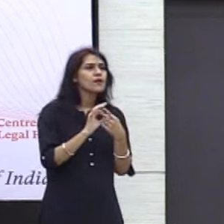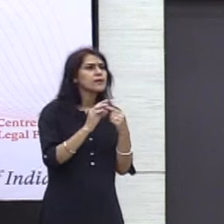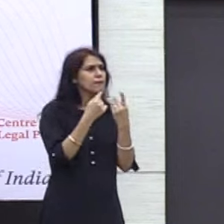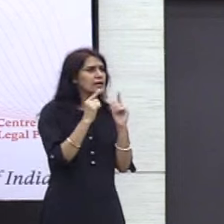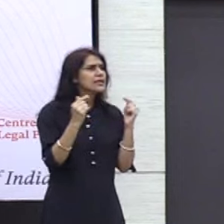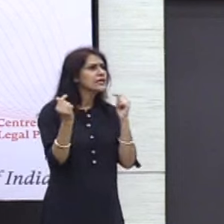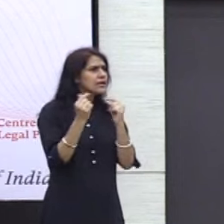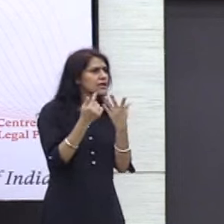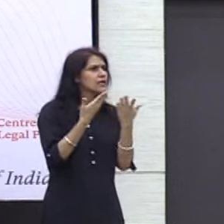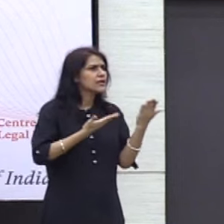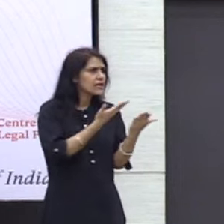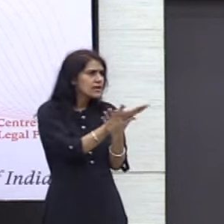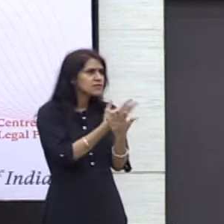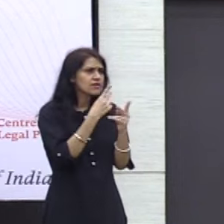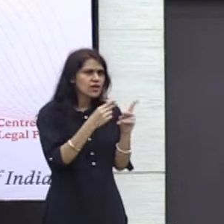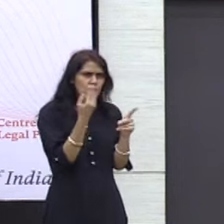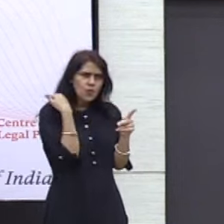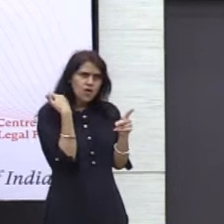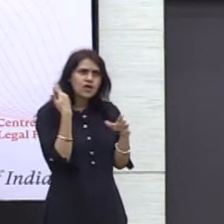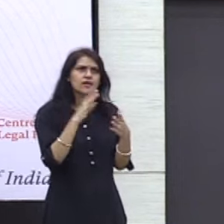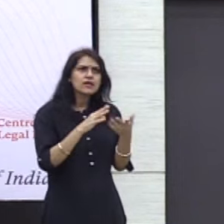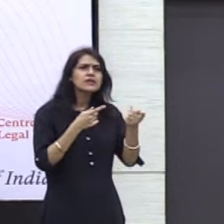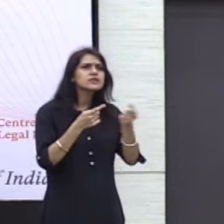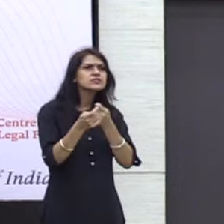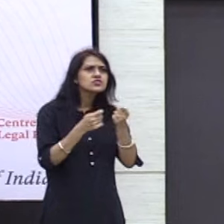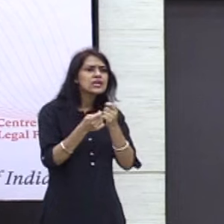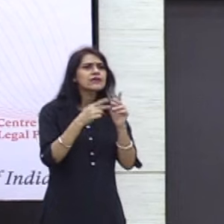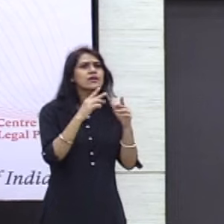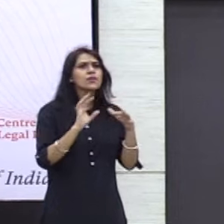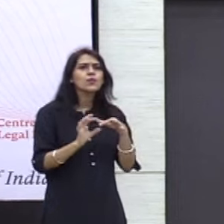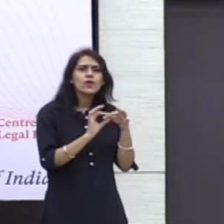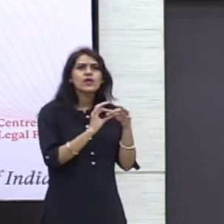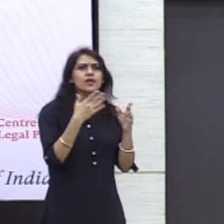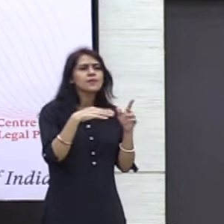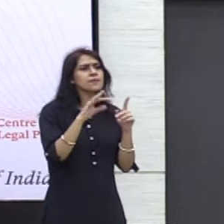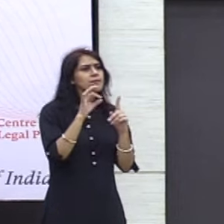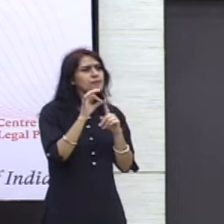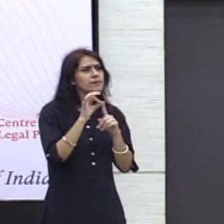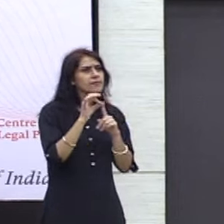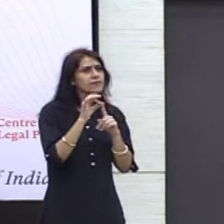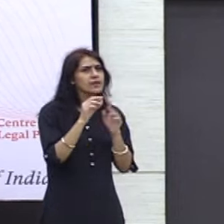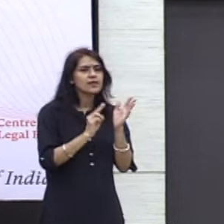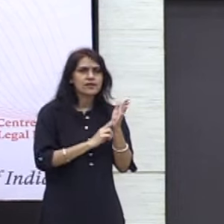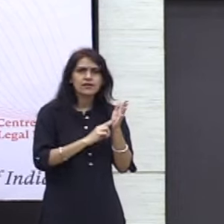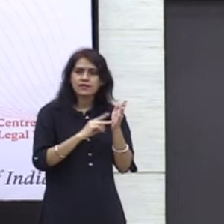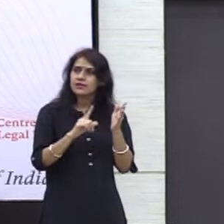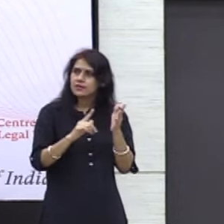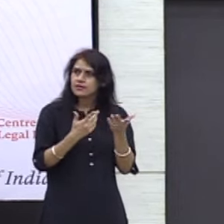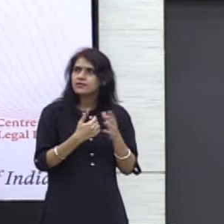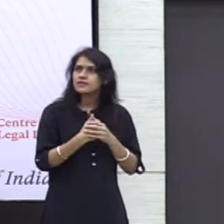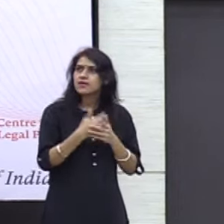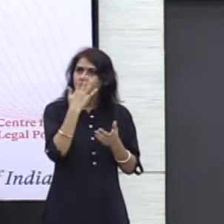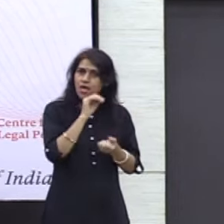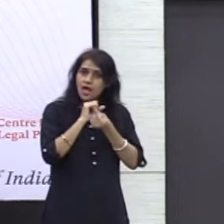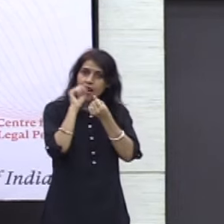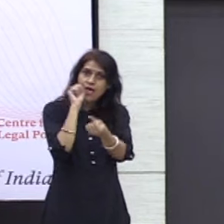cases recently, whether it's the case dealing with challenging the constitutionality of the PMLA, challenging several